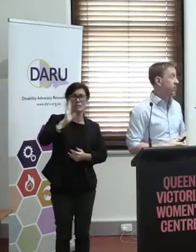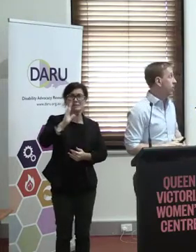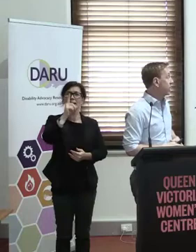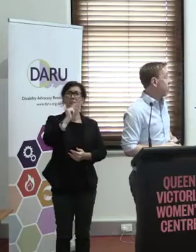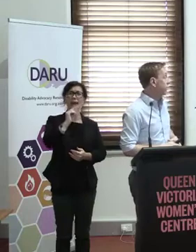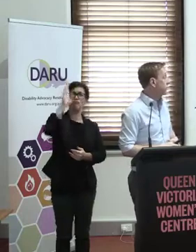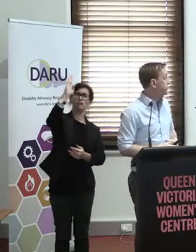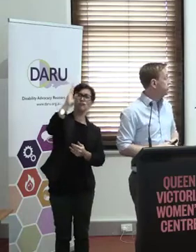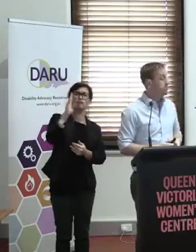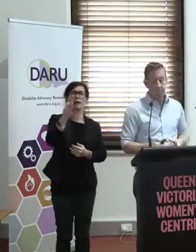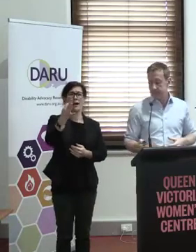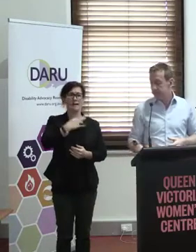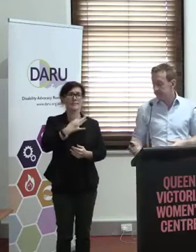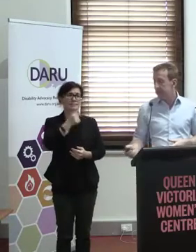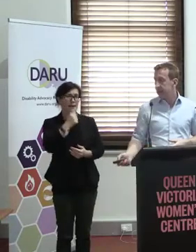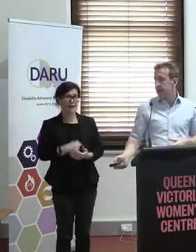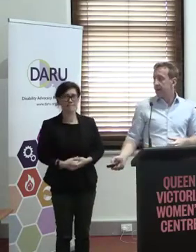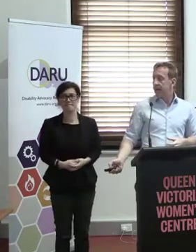make comments while we're going.